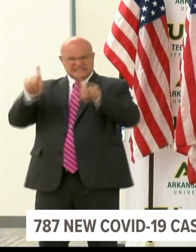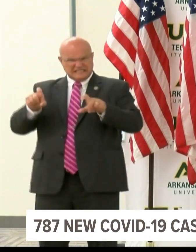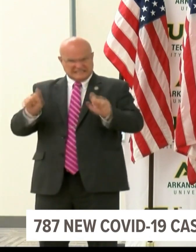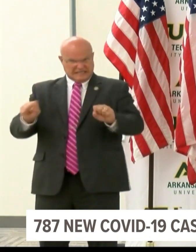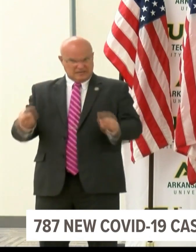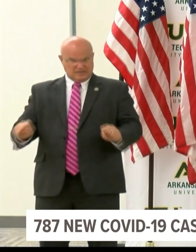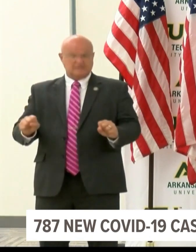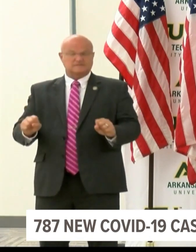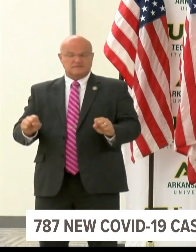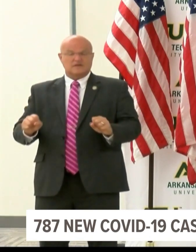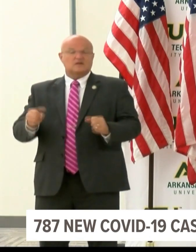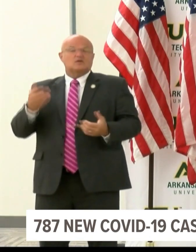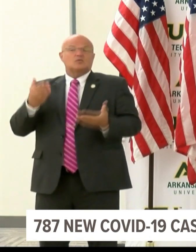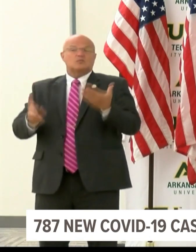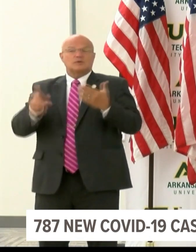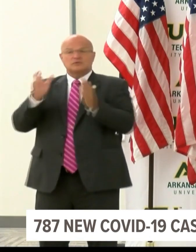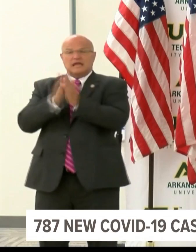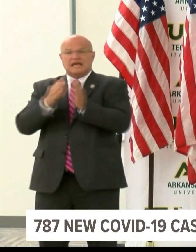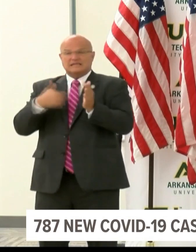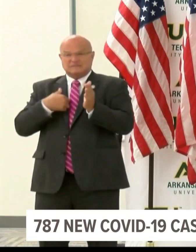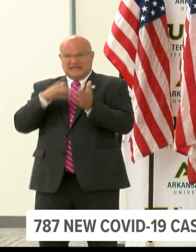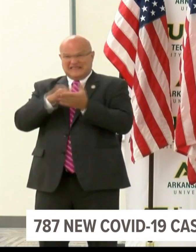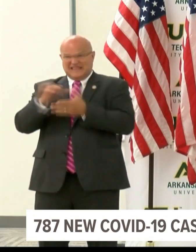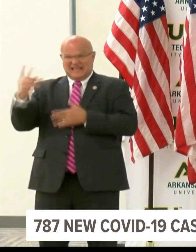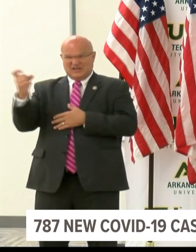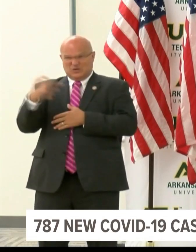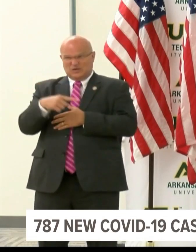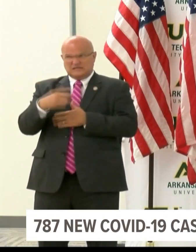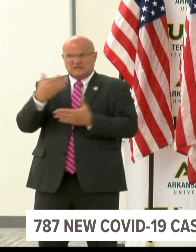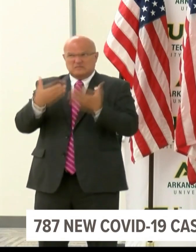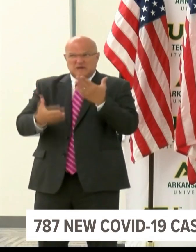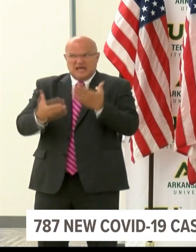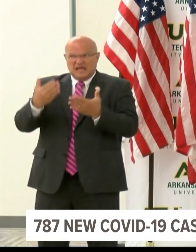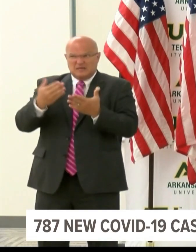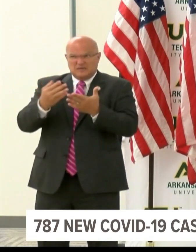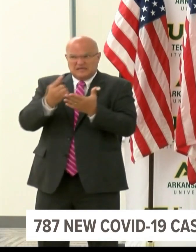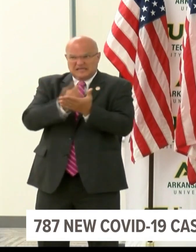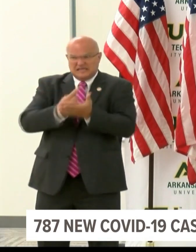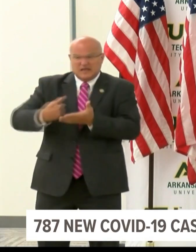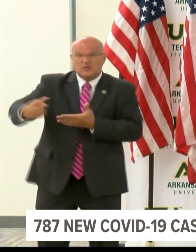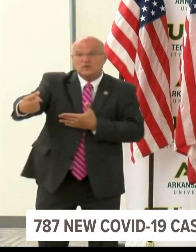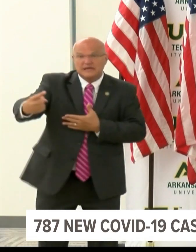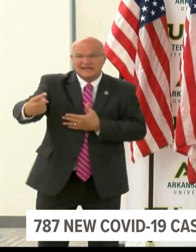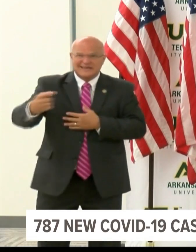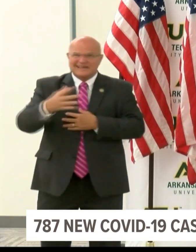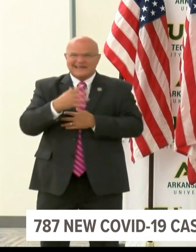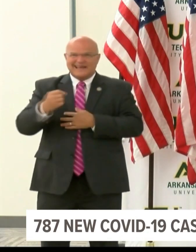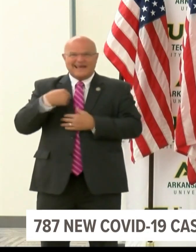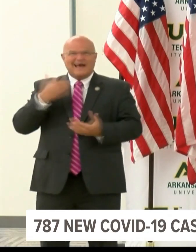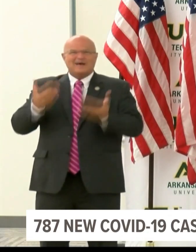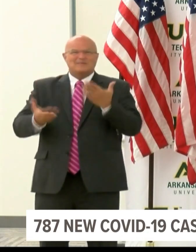and so you probably should ask me that question maybe a week out, and